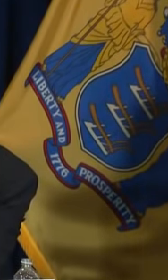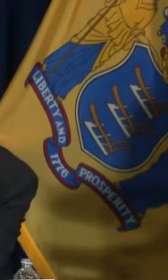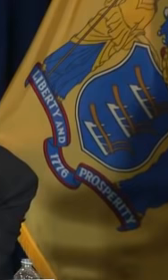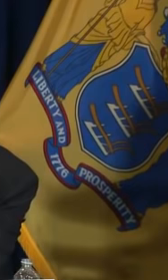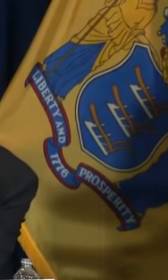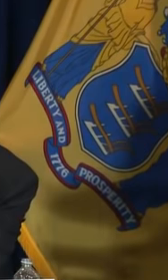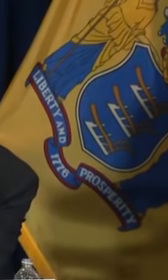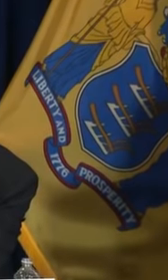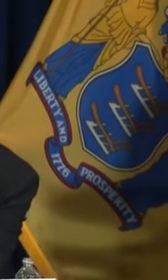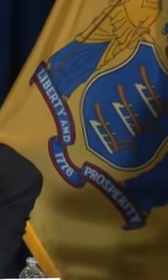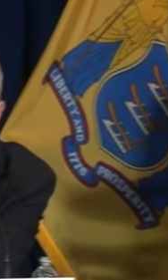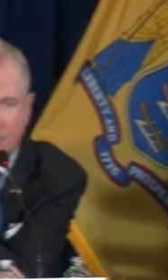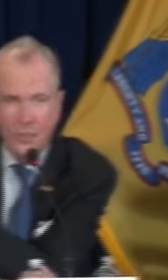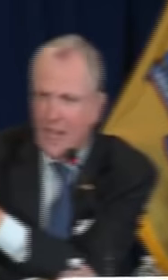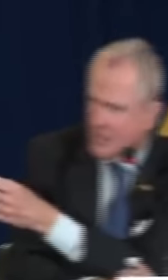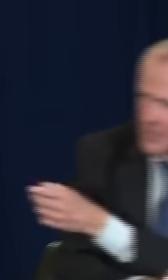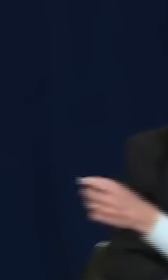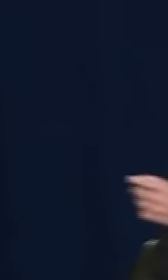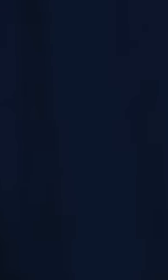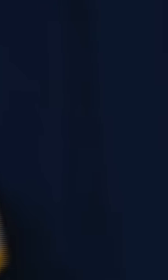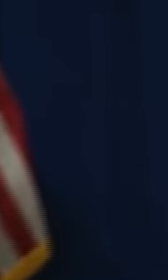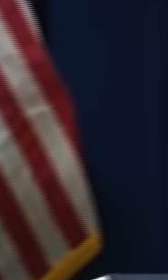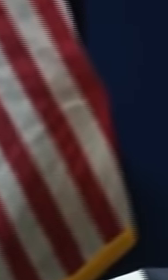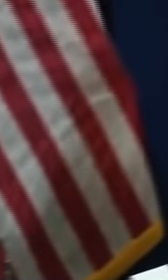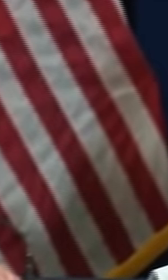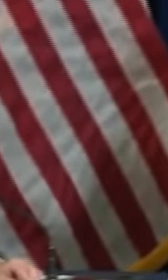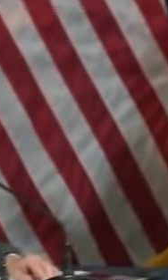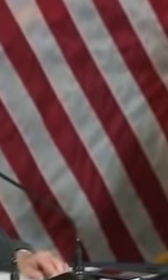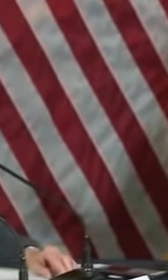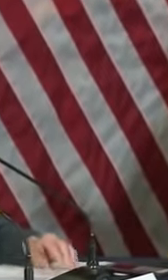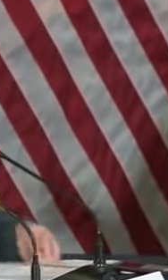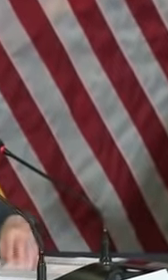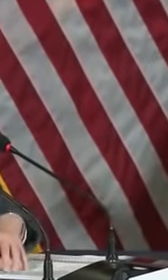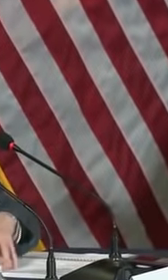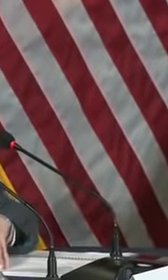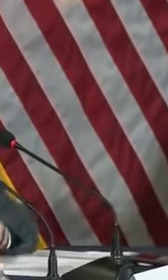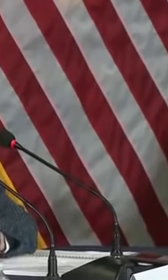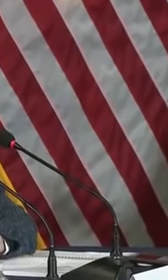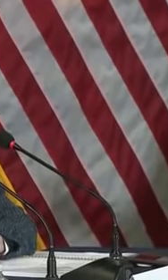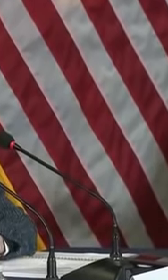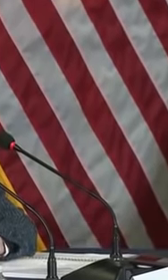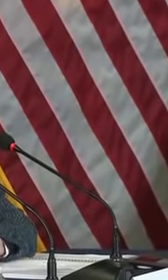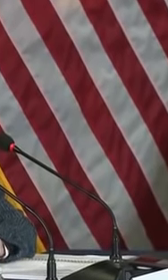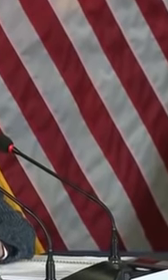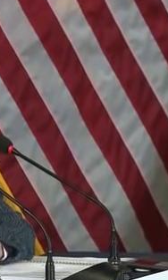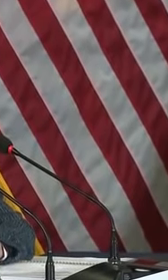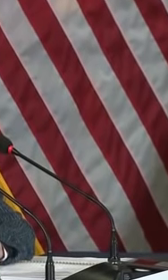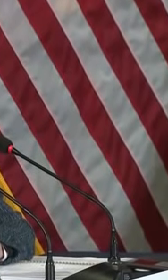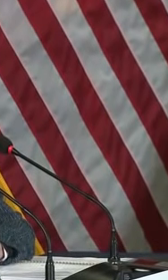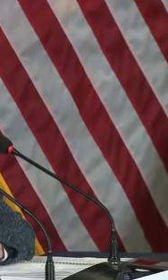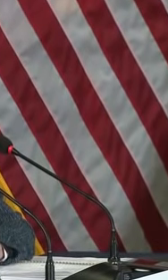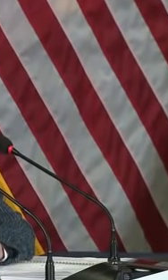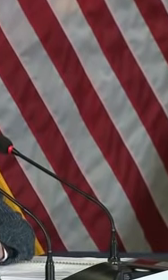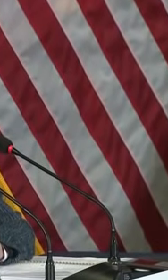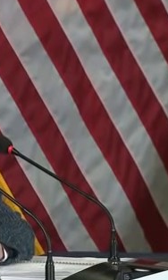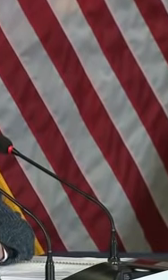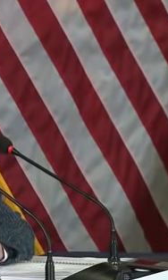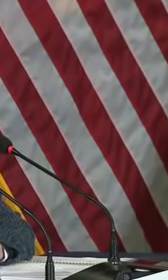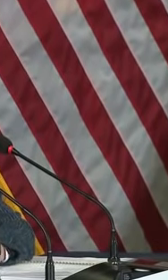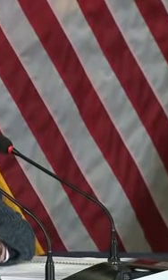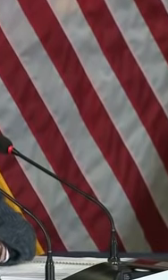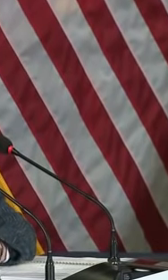I was looking for my notes. 1,000 to 2,000, I think, yeah. even a day at one venue. One of the reference labs